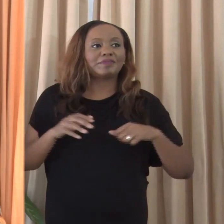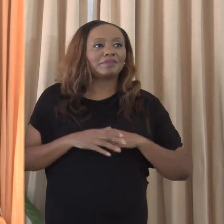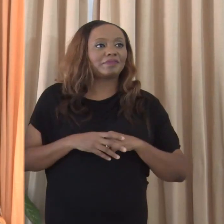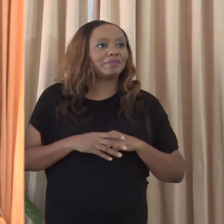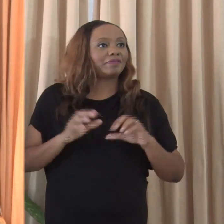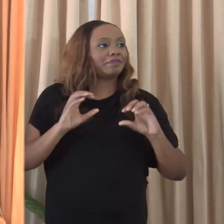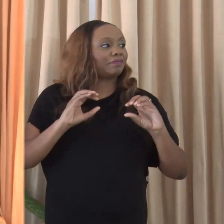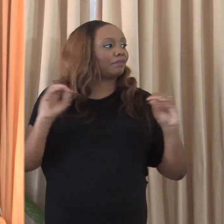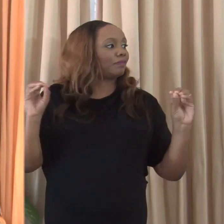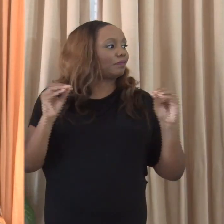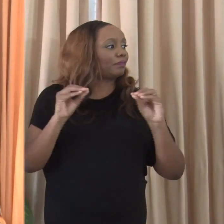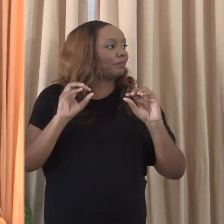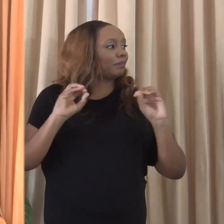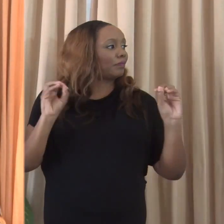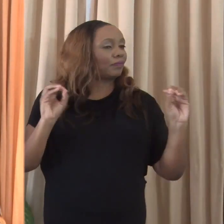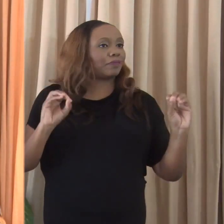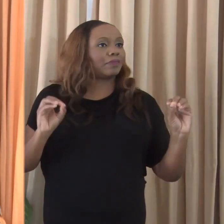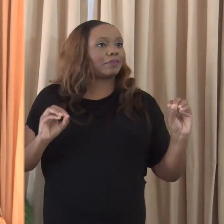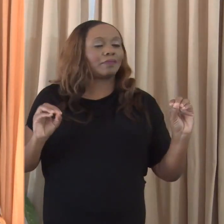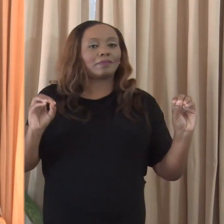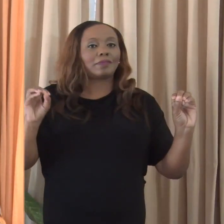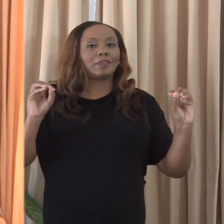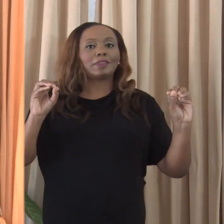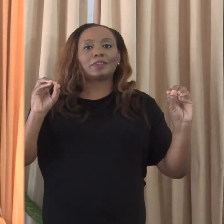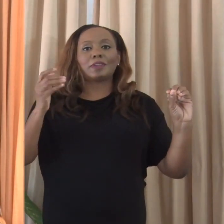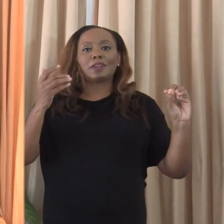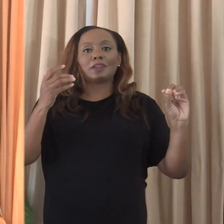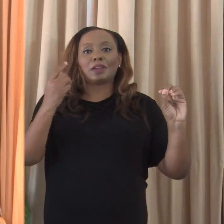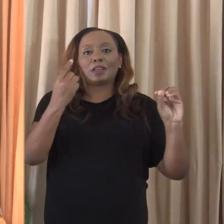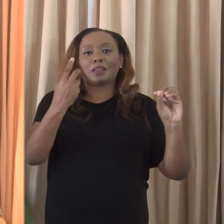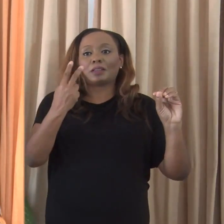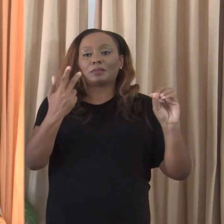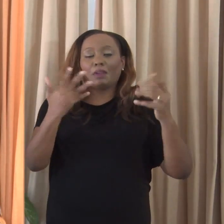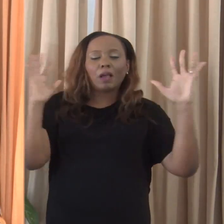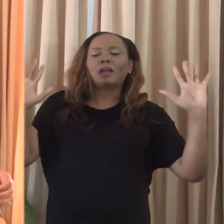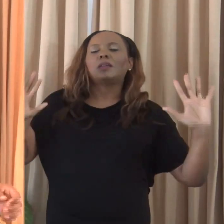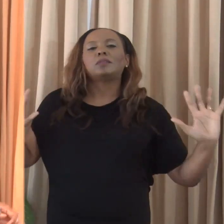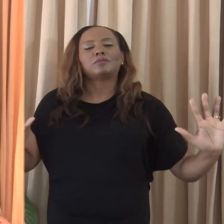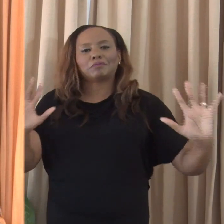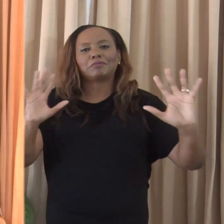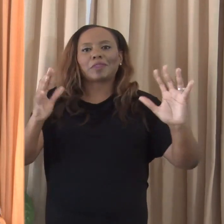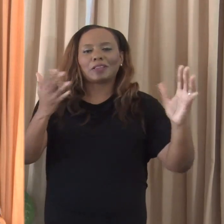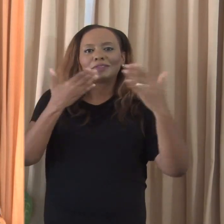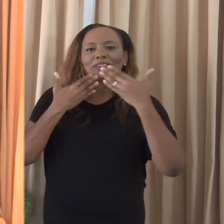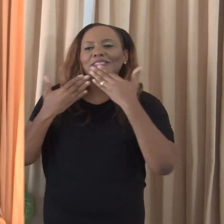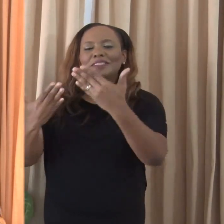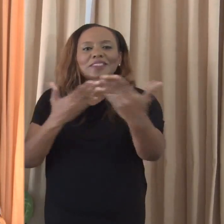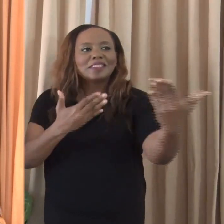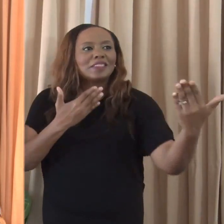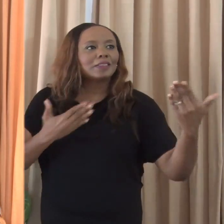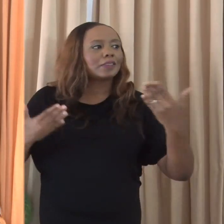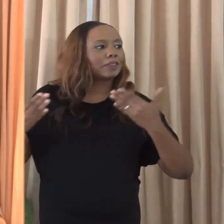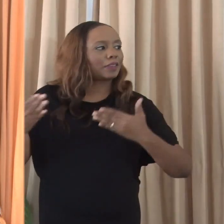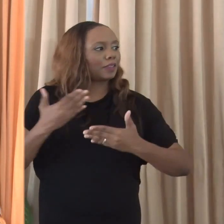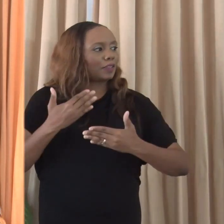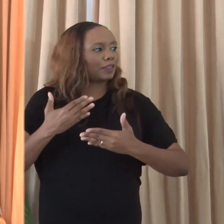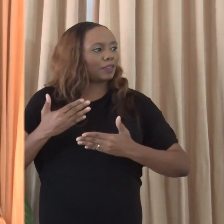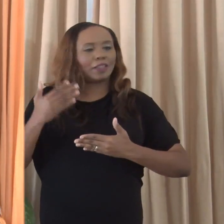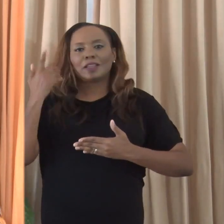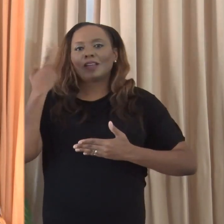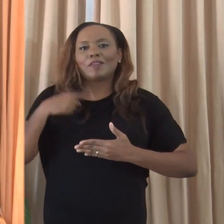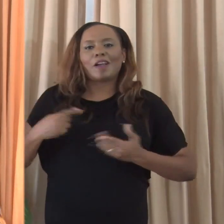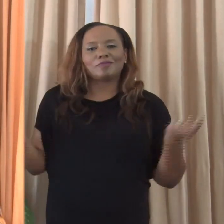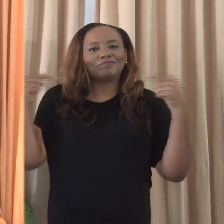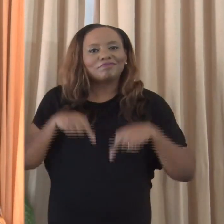Nothing further? Going, gone. Okay, well, let me thank all of you for giving up part of your